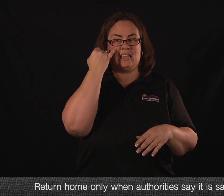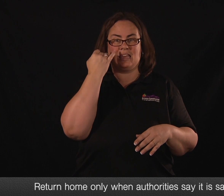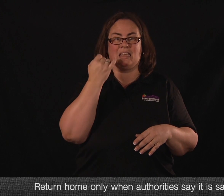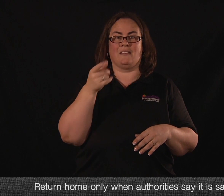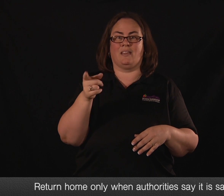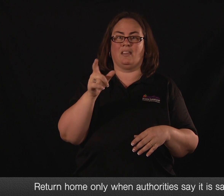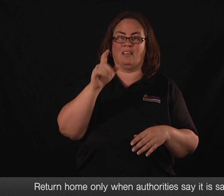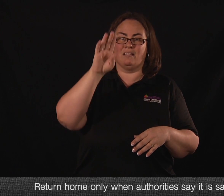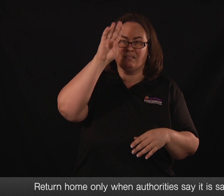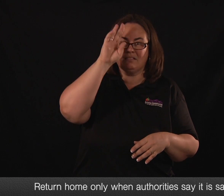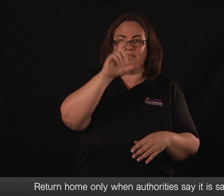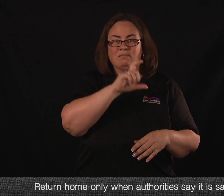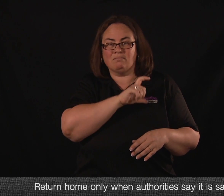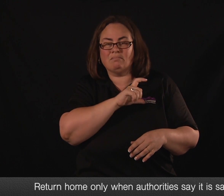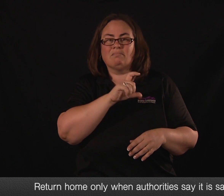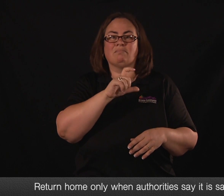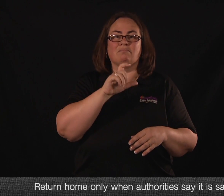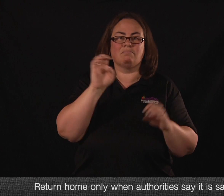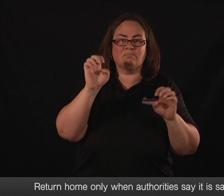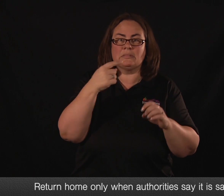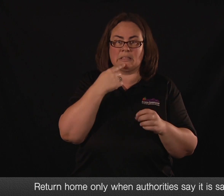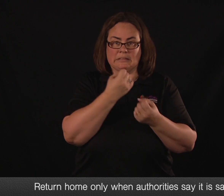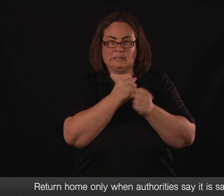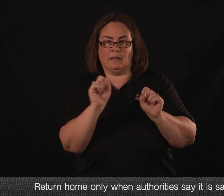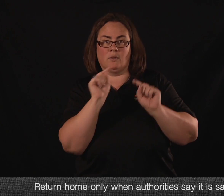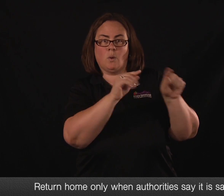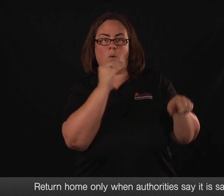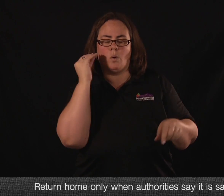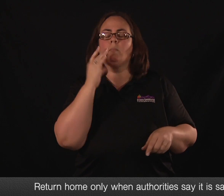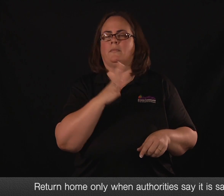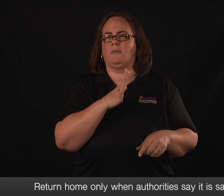Return home only when authorities say it is safe.